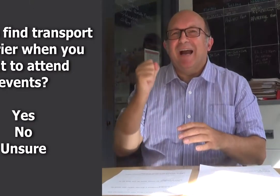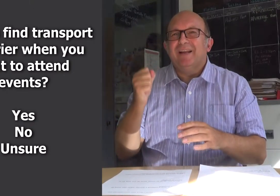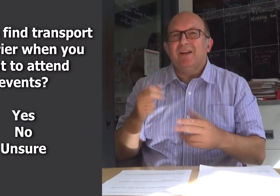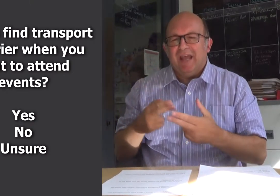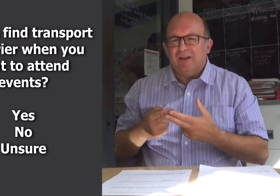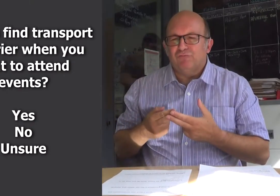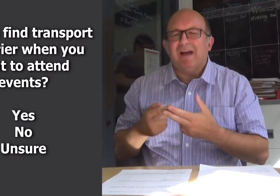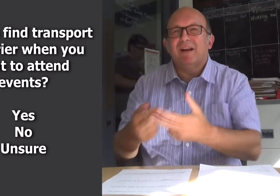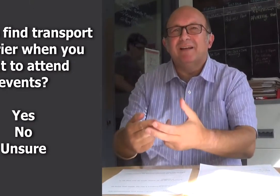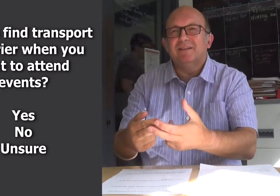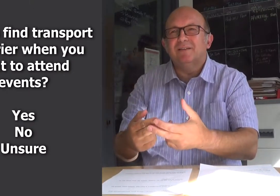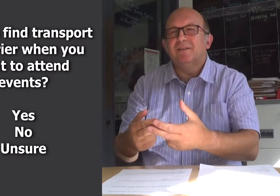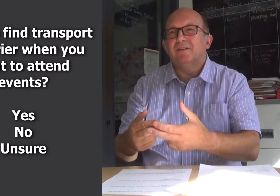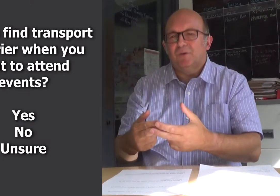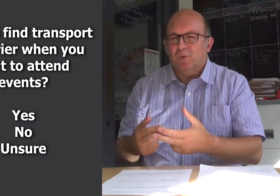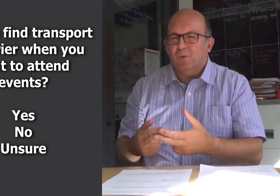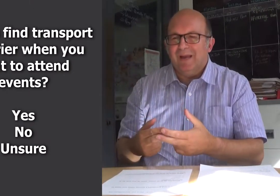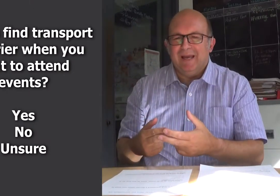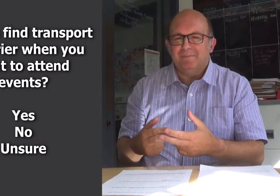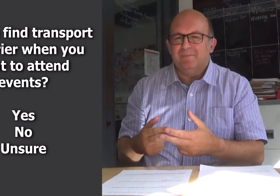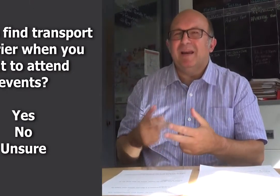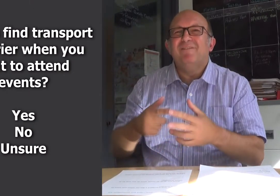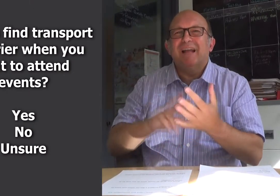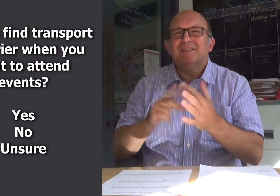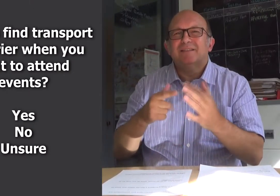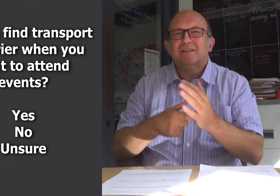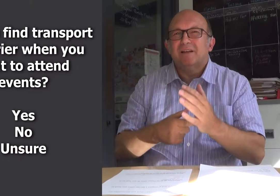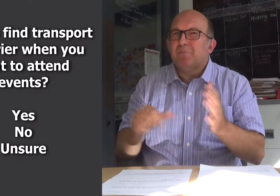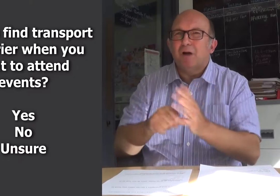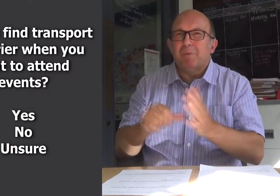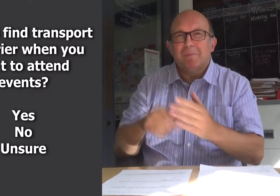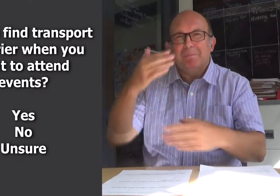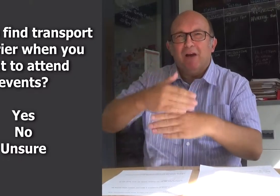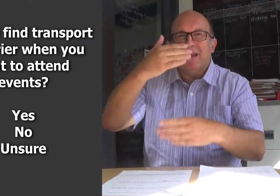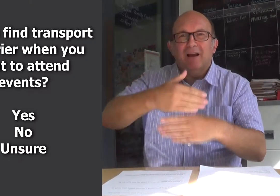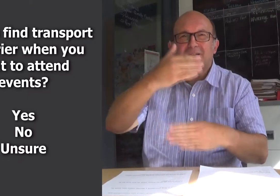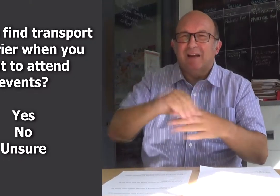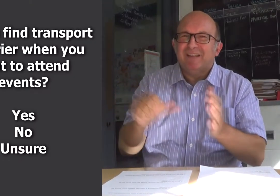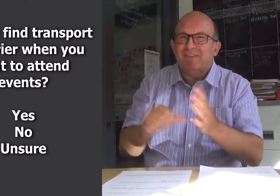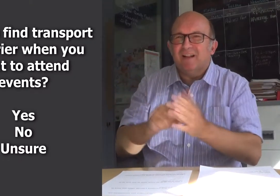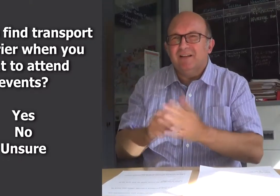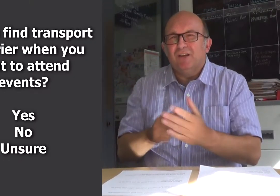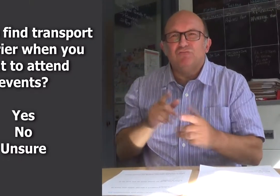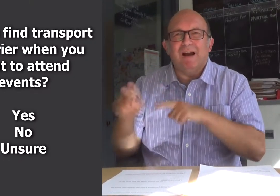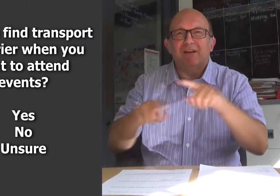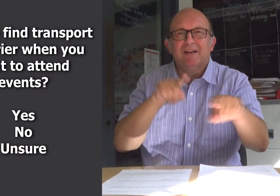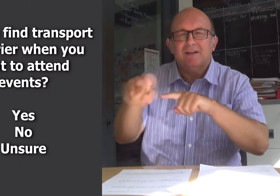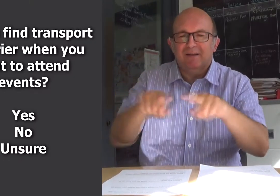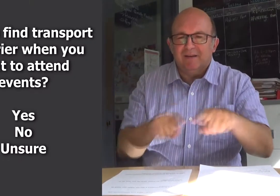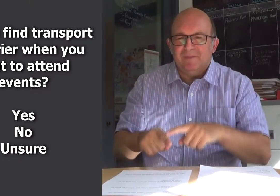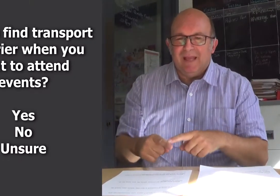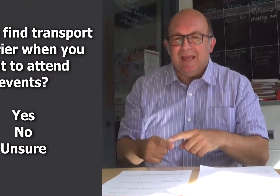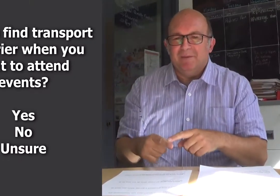You find traveling to event a problem, a barrier, have difficulty